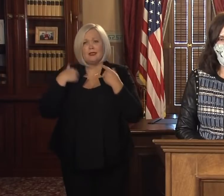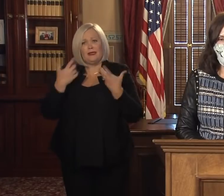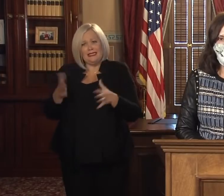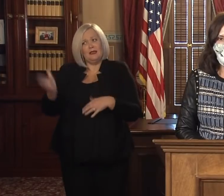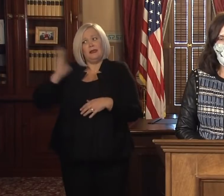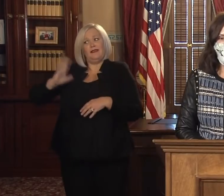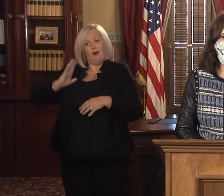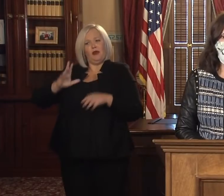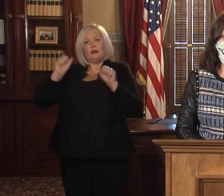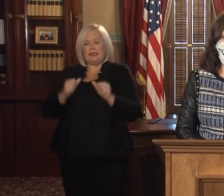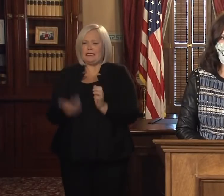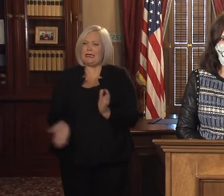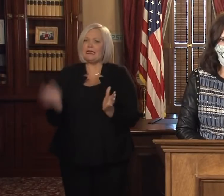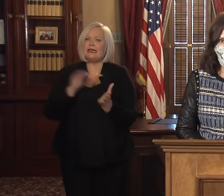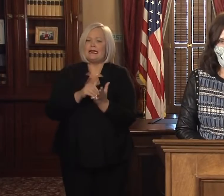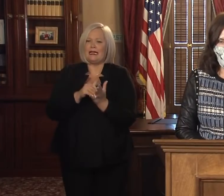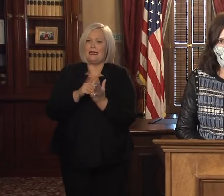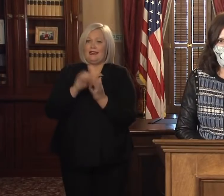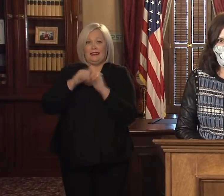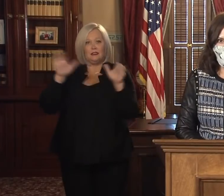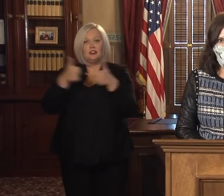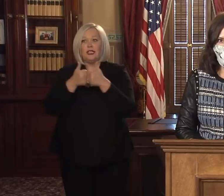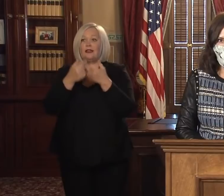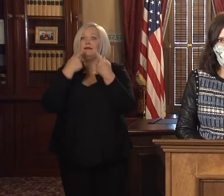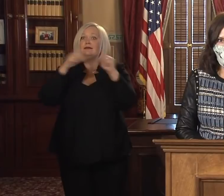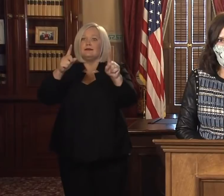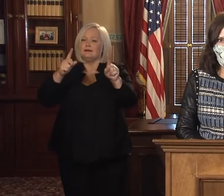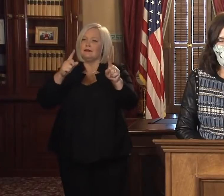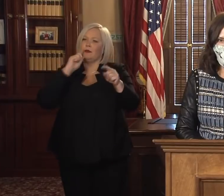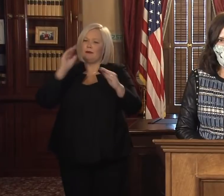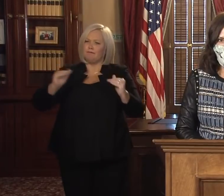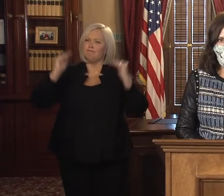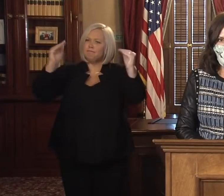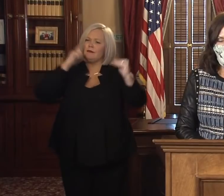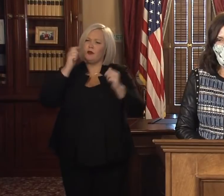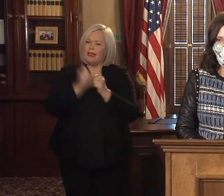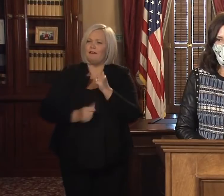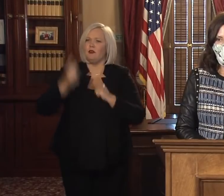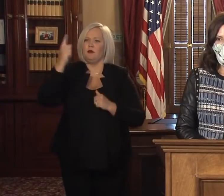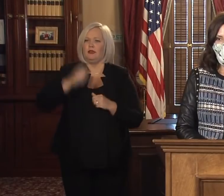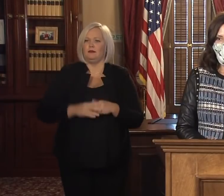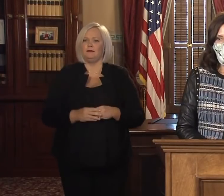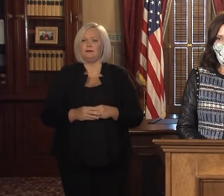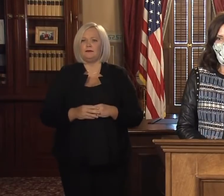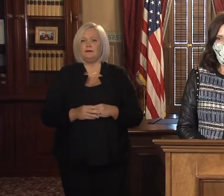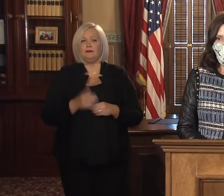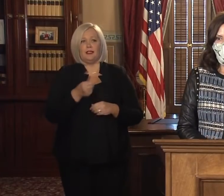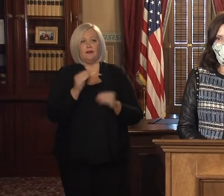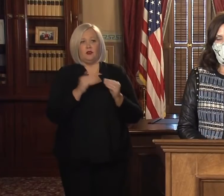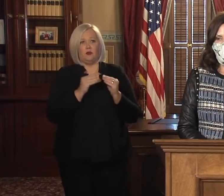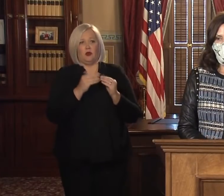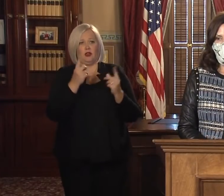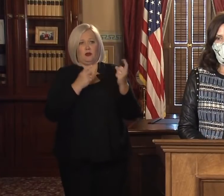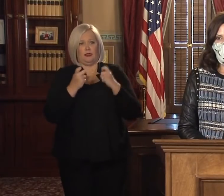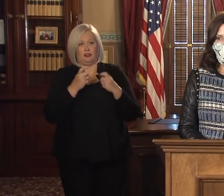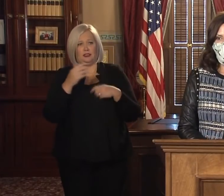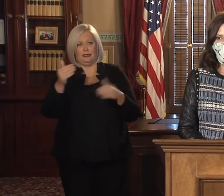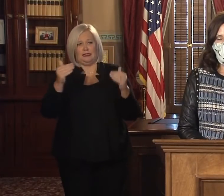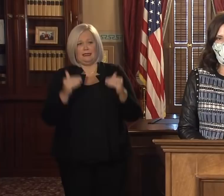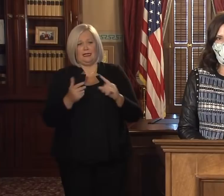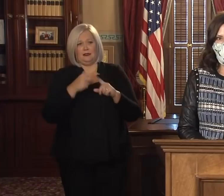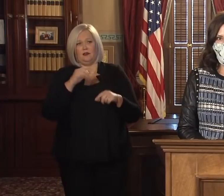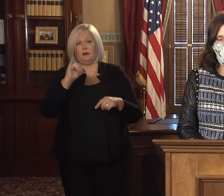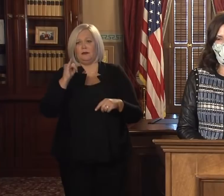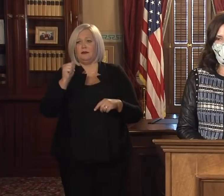can do this. We rise to this challenge. We're all better off. All right, we'll take a few more questions, and the next one will come